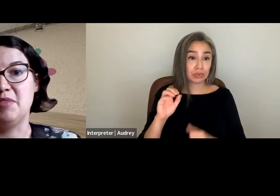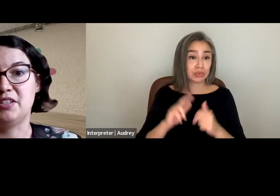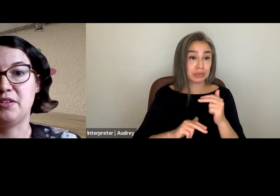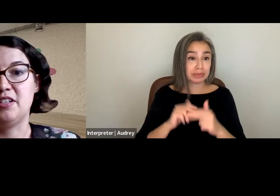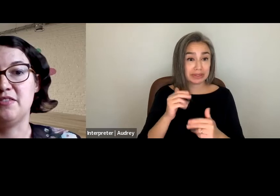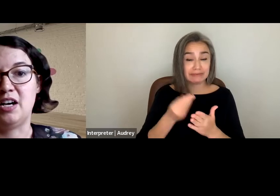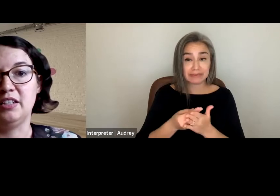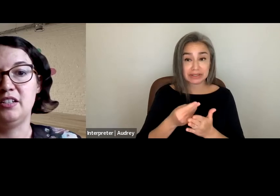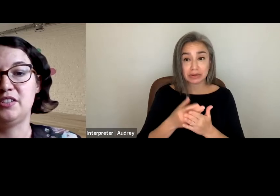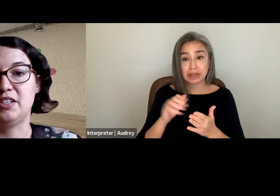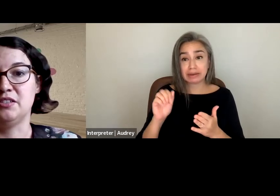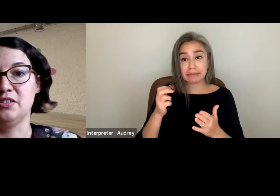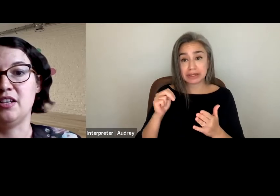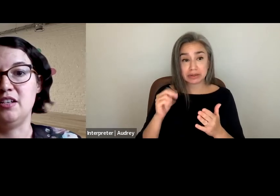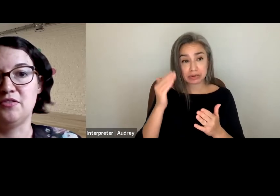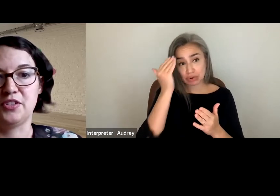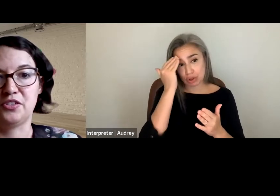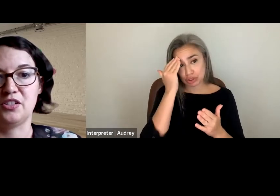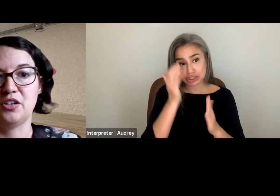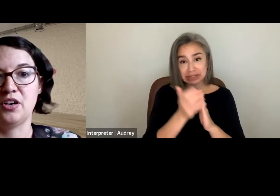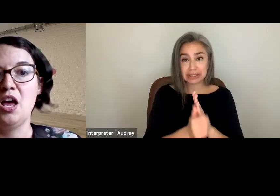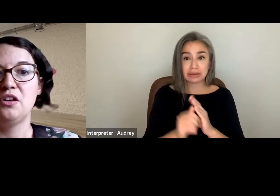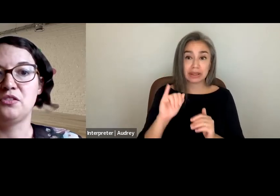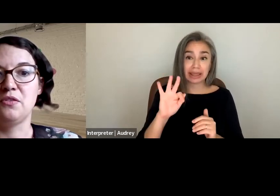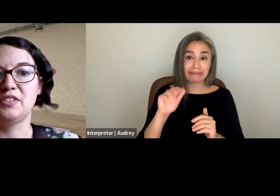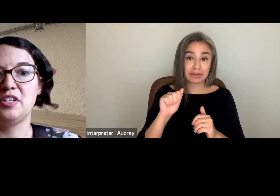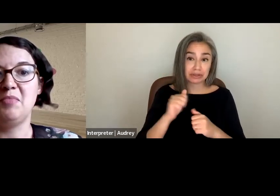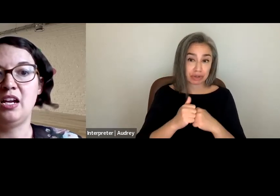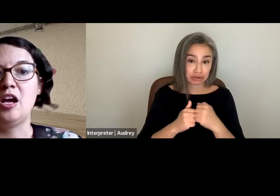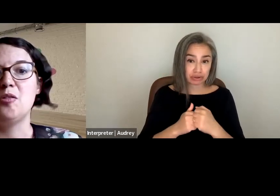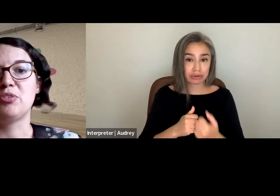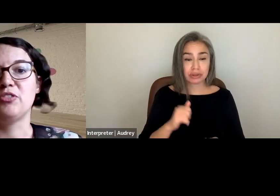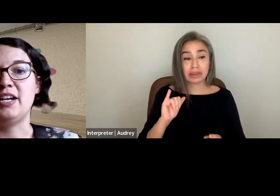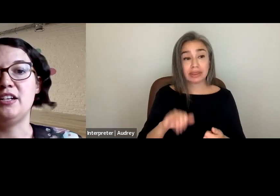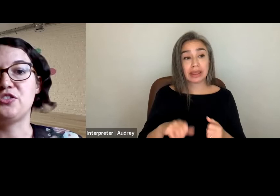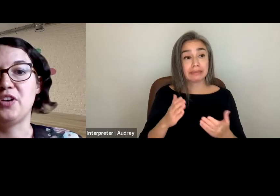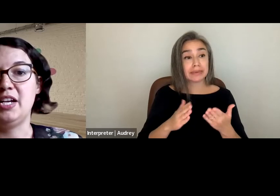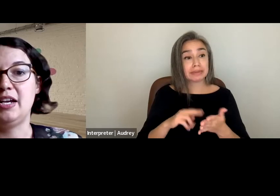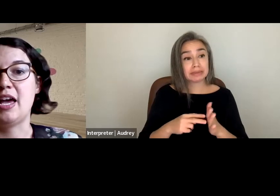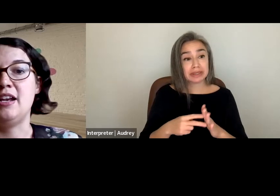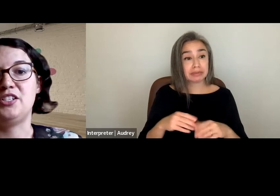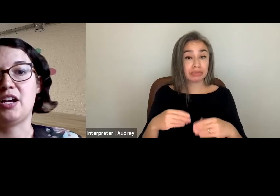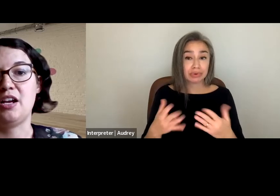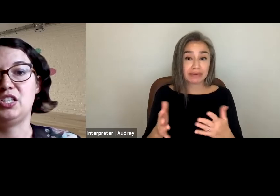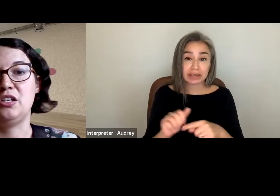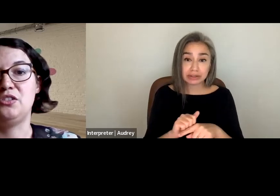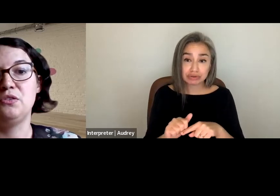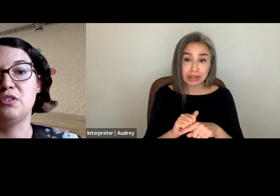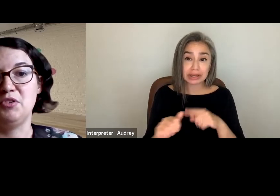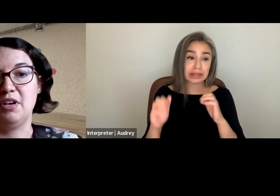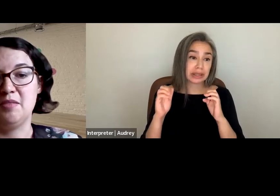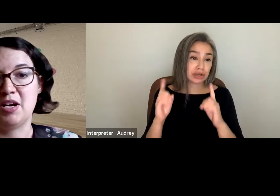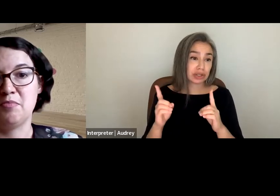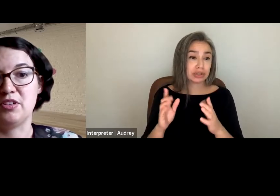and administrative knowledge, skills, and infrastructure. So this could mean providing training and education